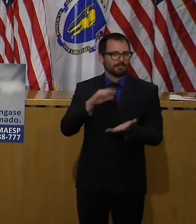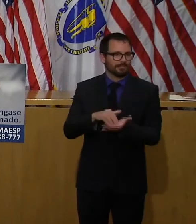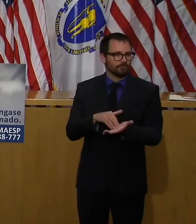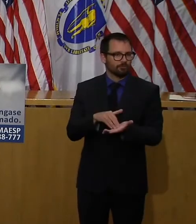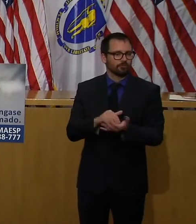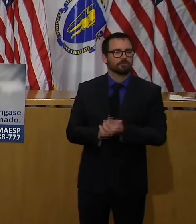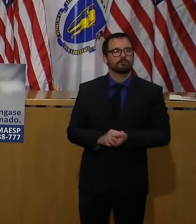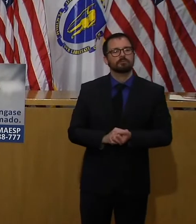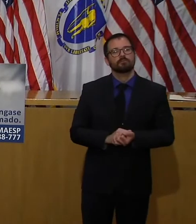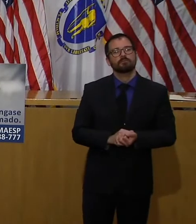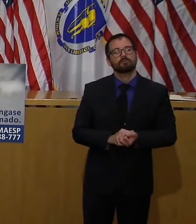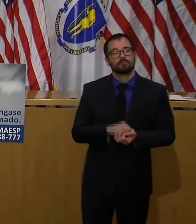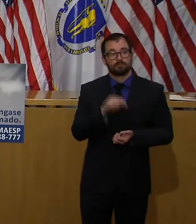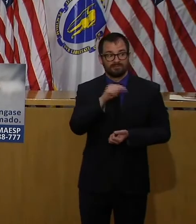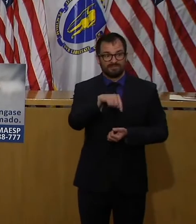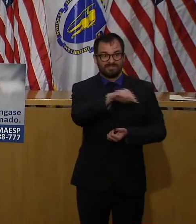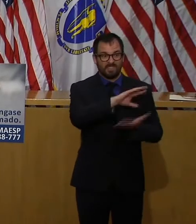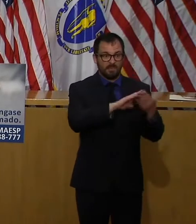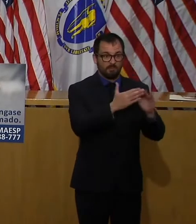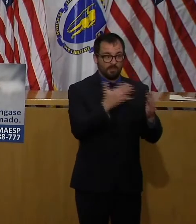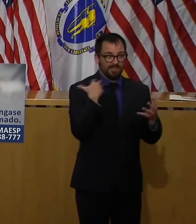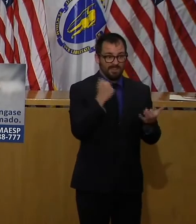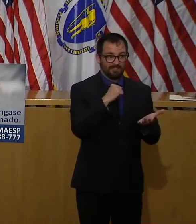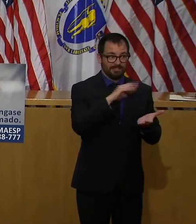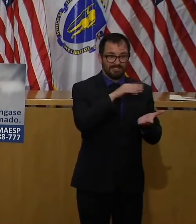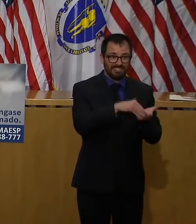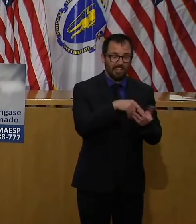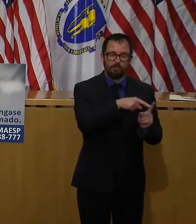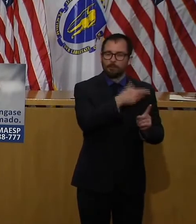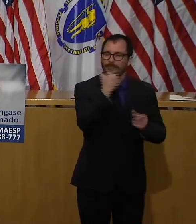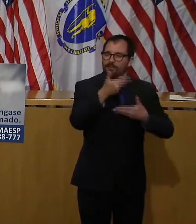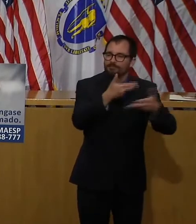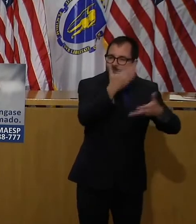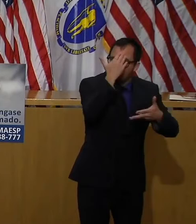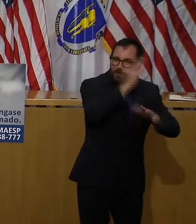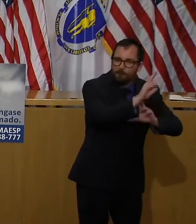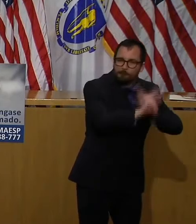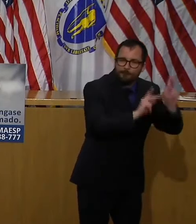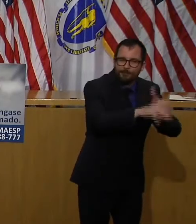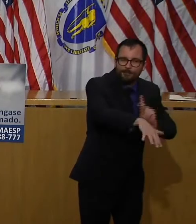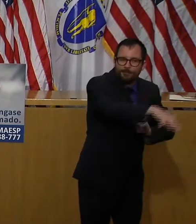Guard. But we do use the Guard for a lot of testing purposes at this point in